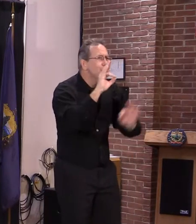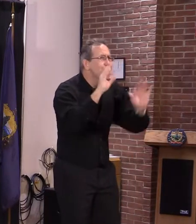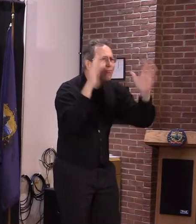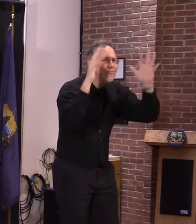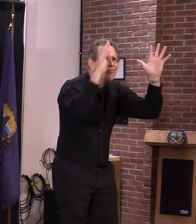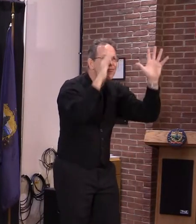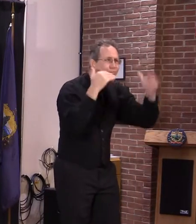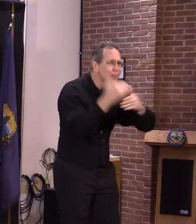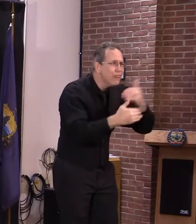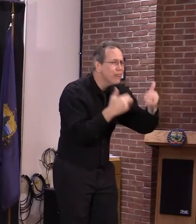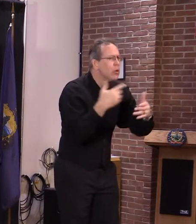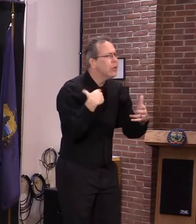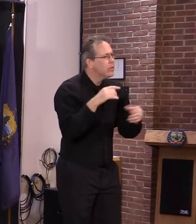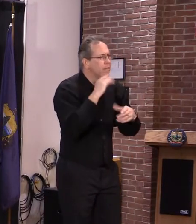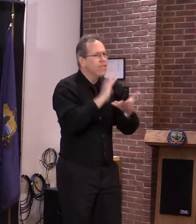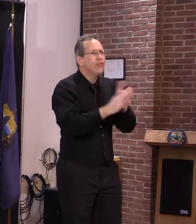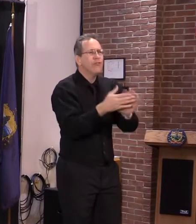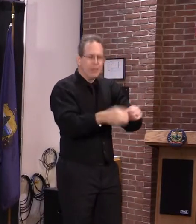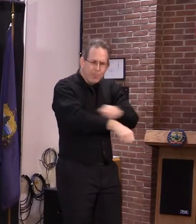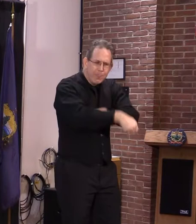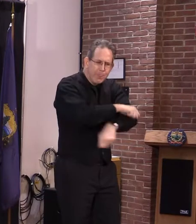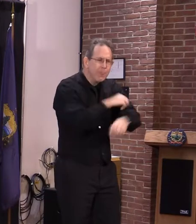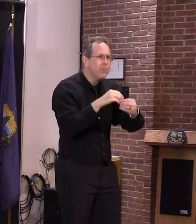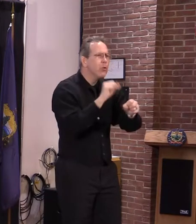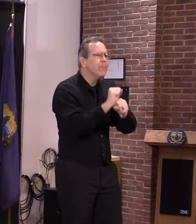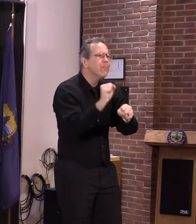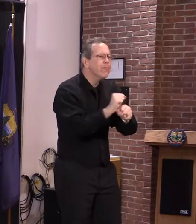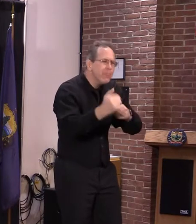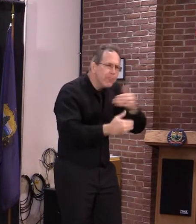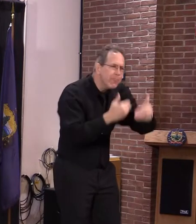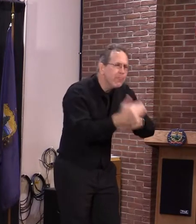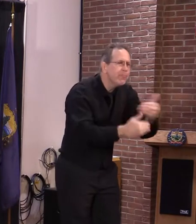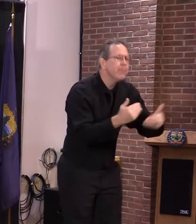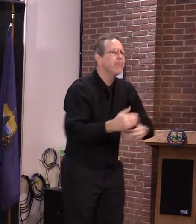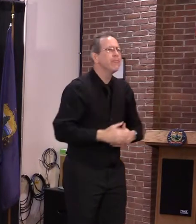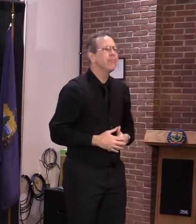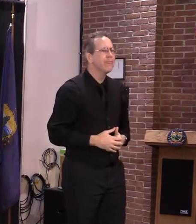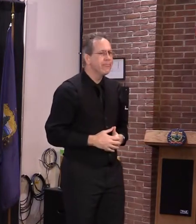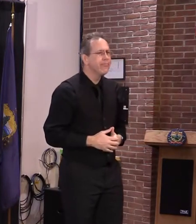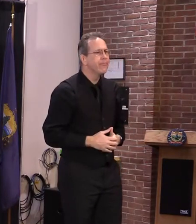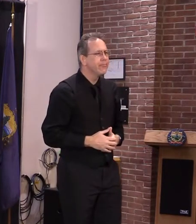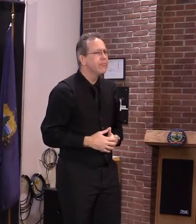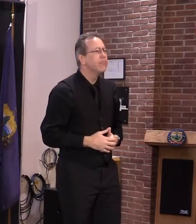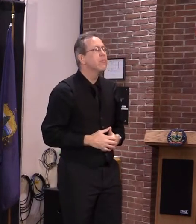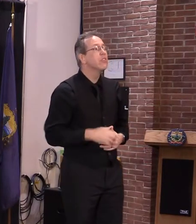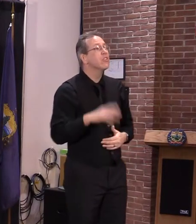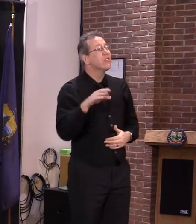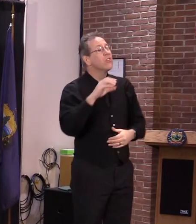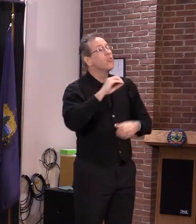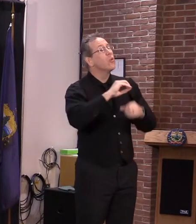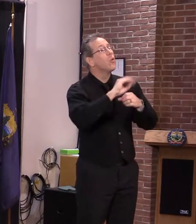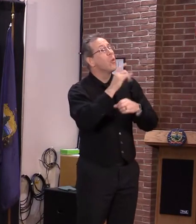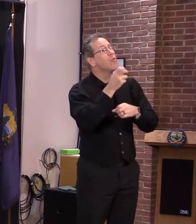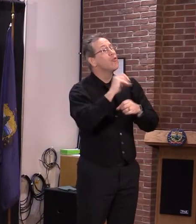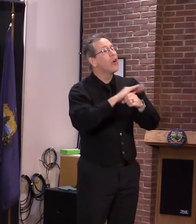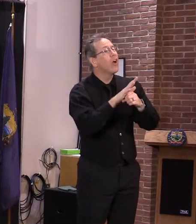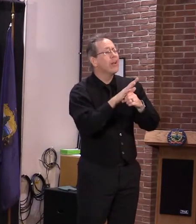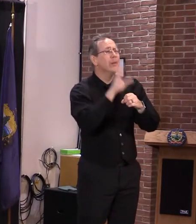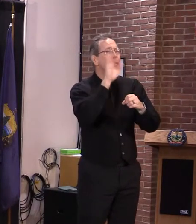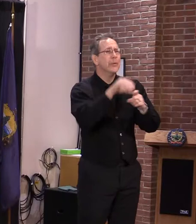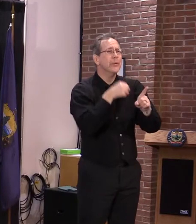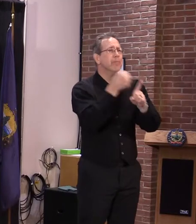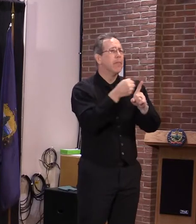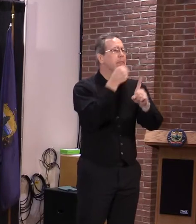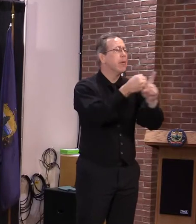to push this number up. There's no doubt Omicron has caused disruption and stress